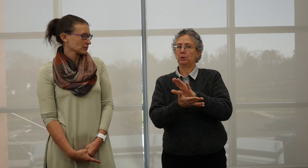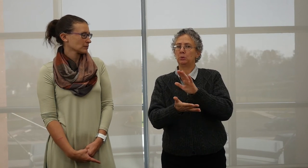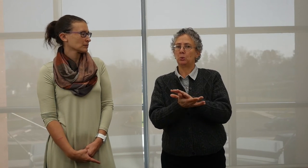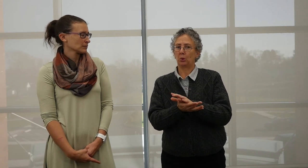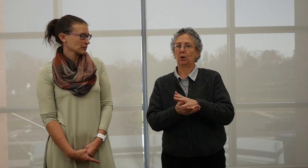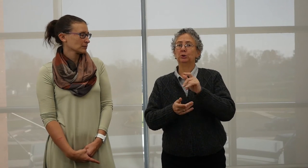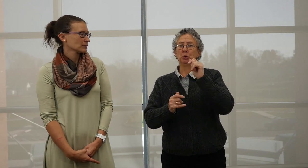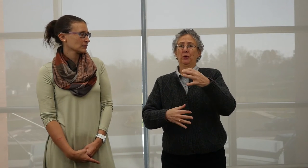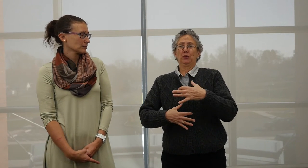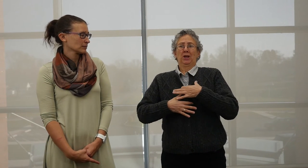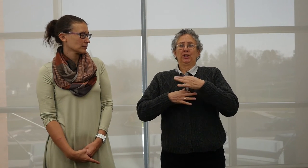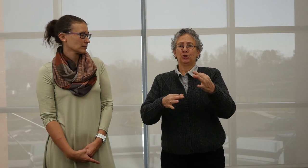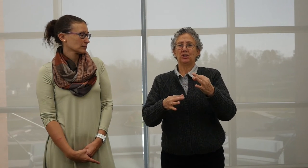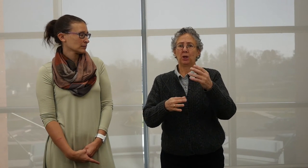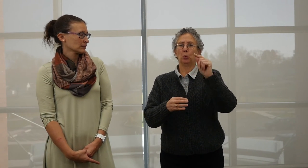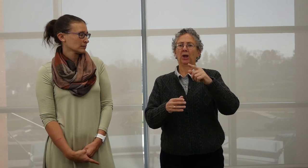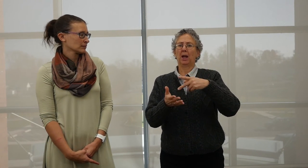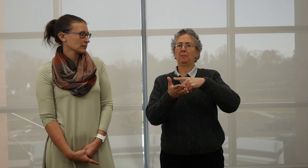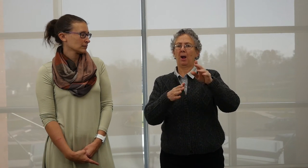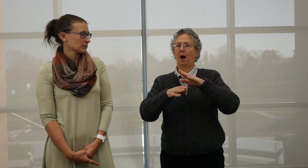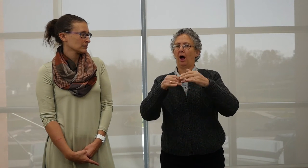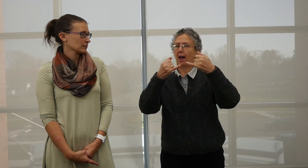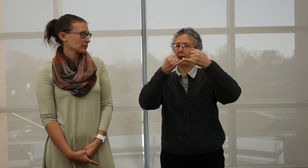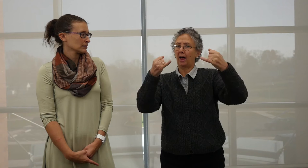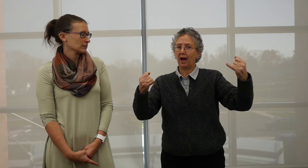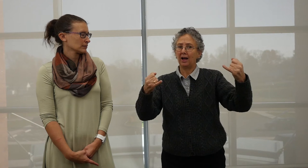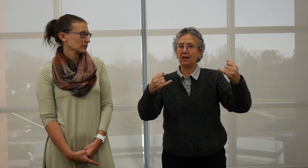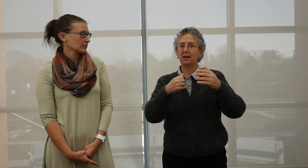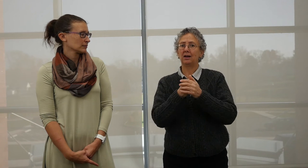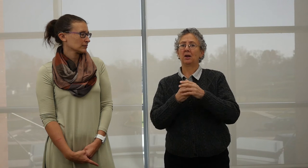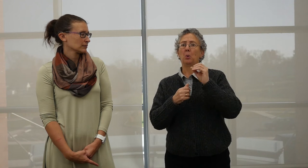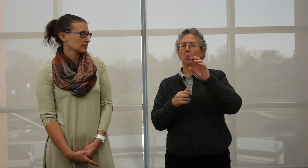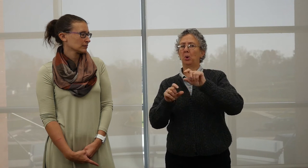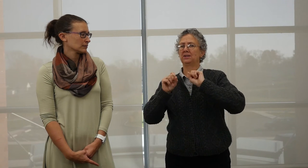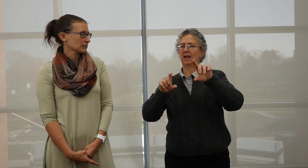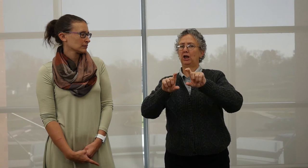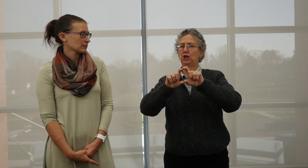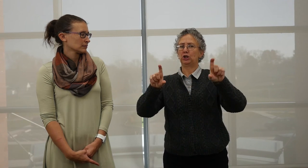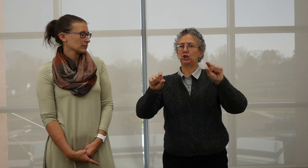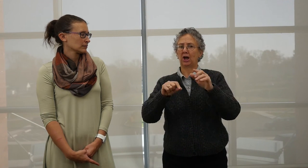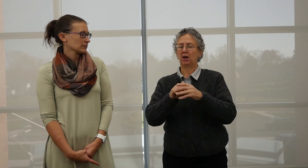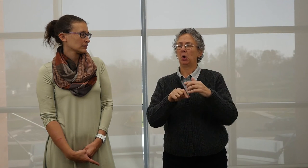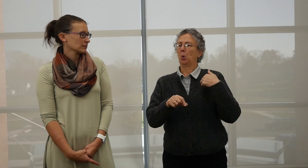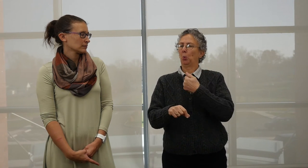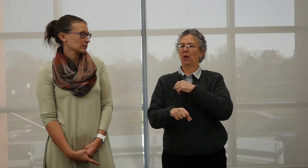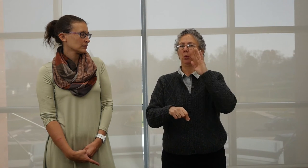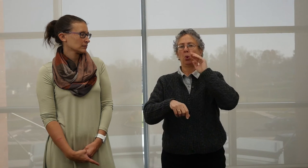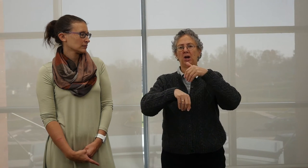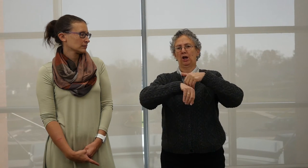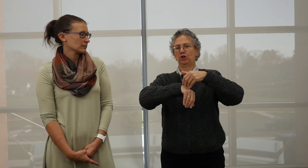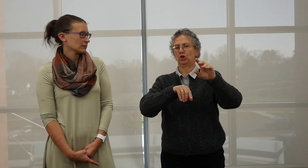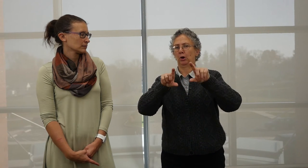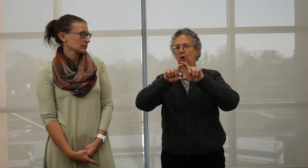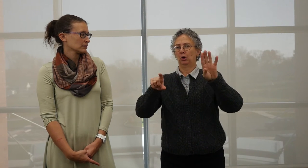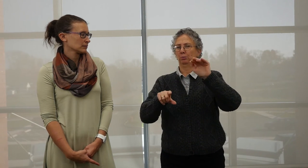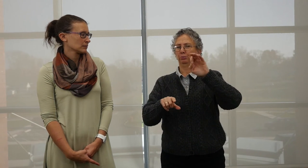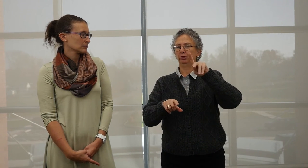It's a fundraiser for the school. If you're interested, you can pay online or you can send a check. We will not ship the